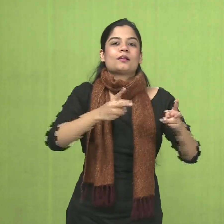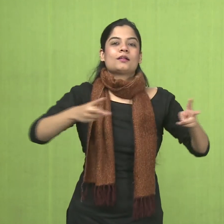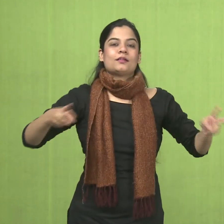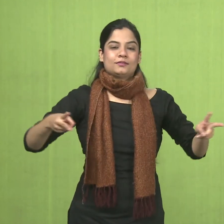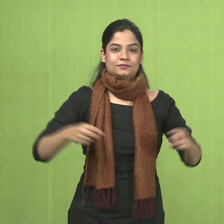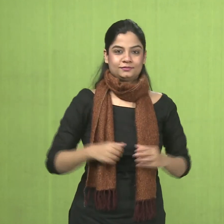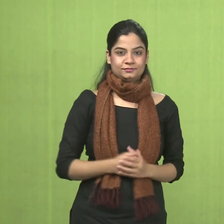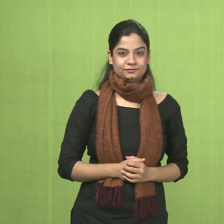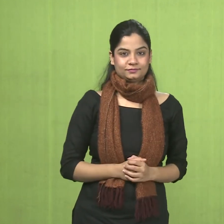expenditure.